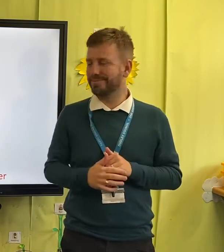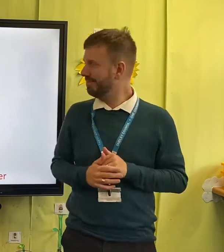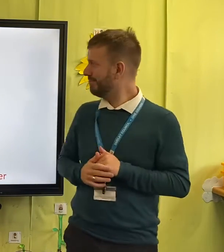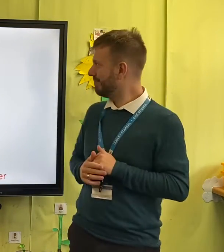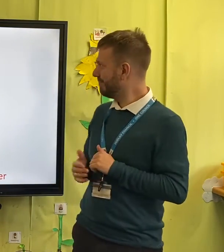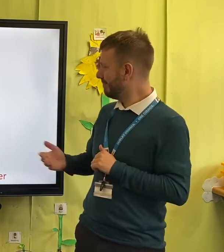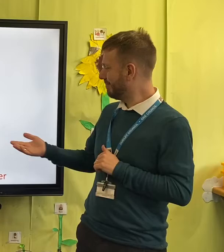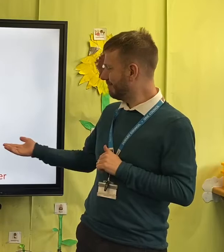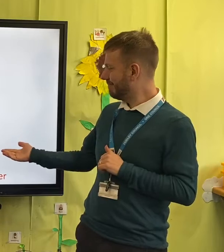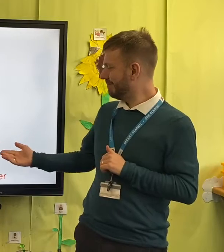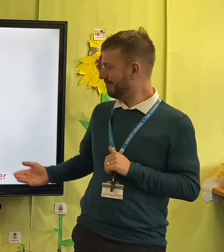Autumn. Autumn, when is it?